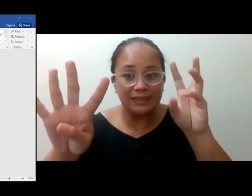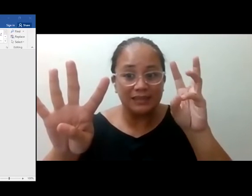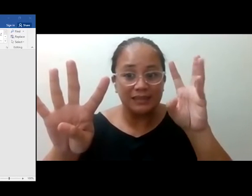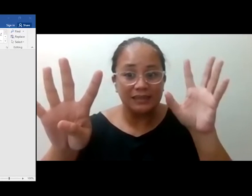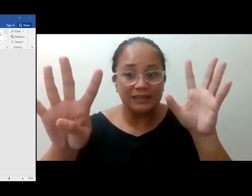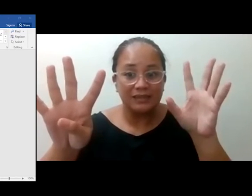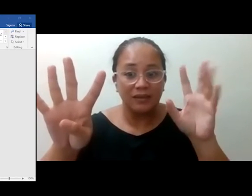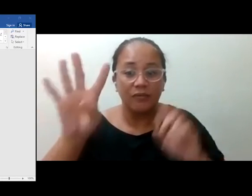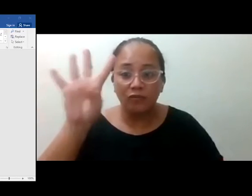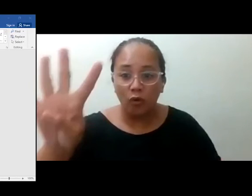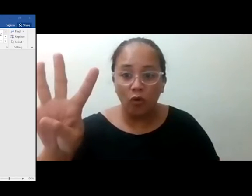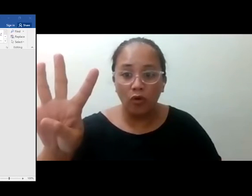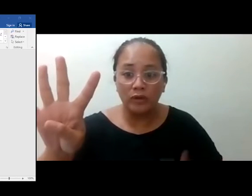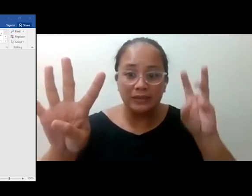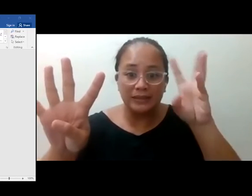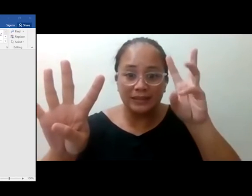4,